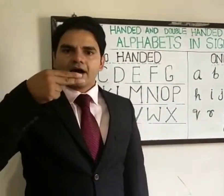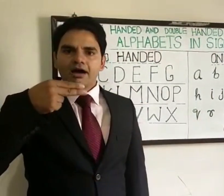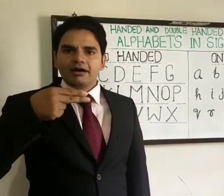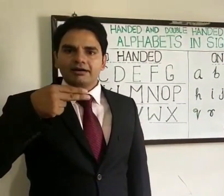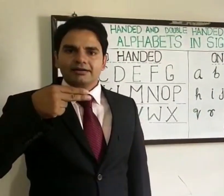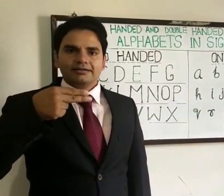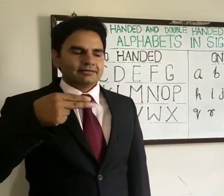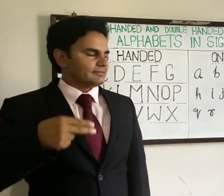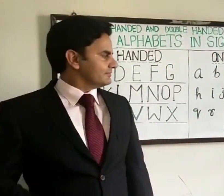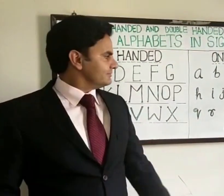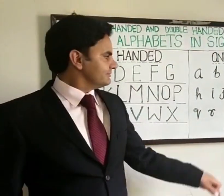H,